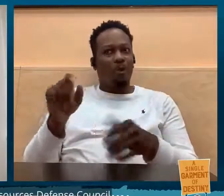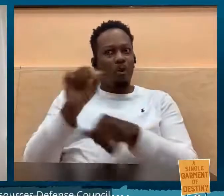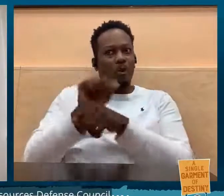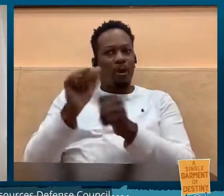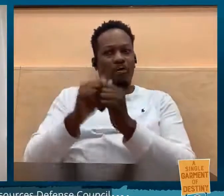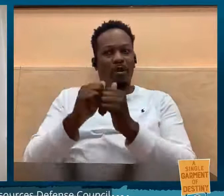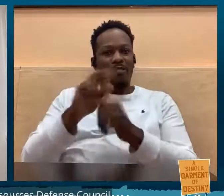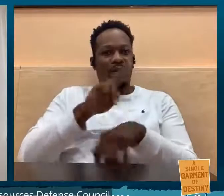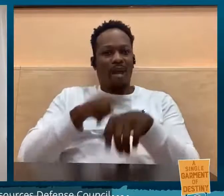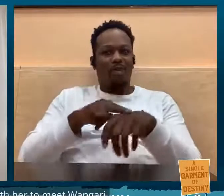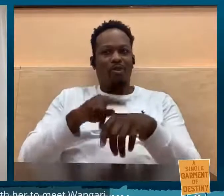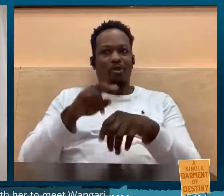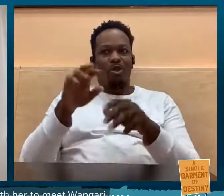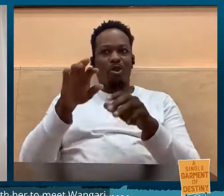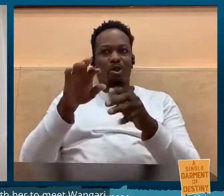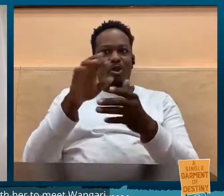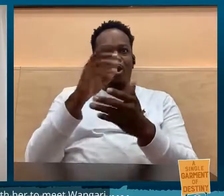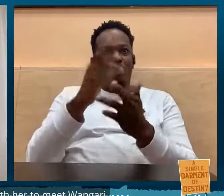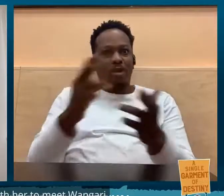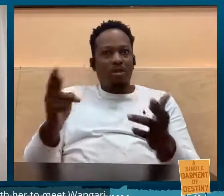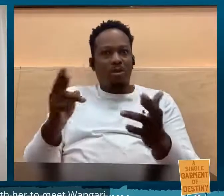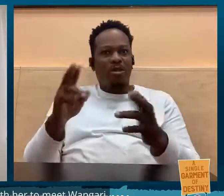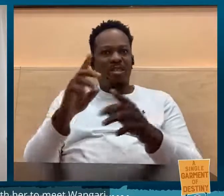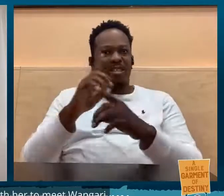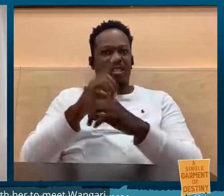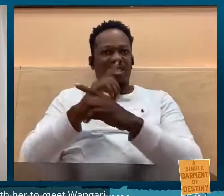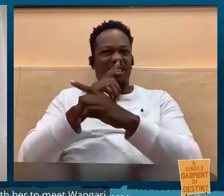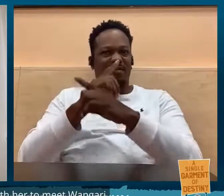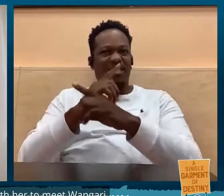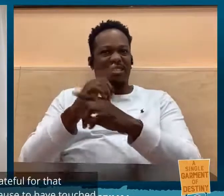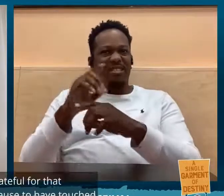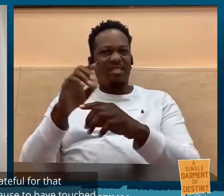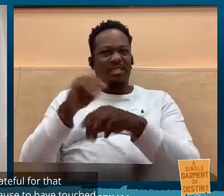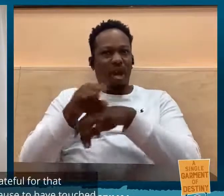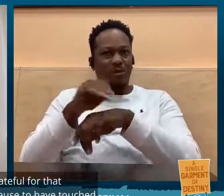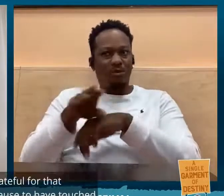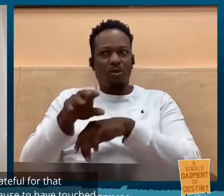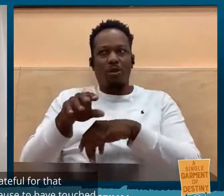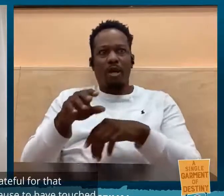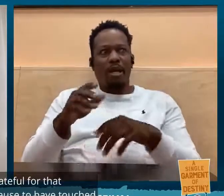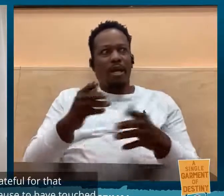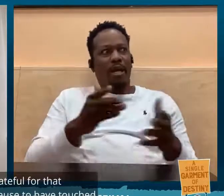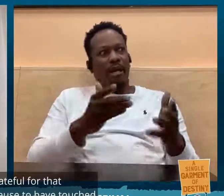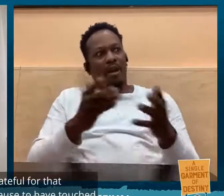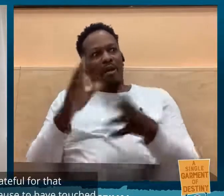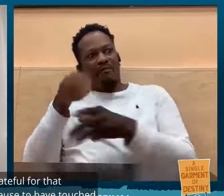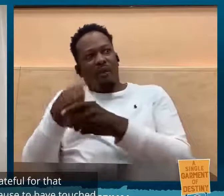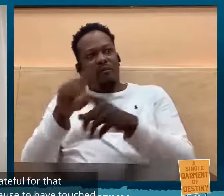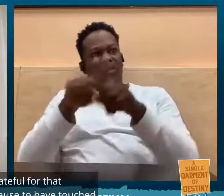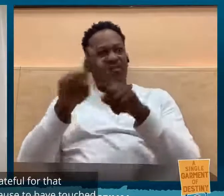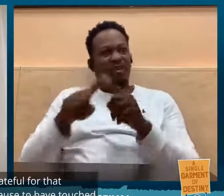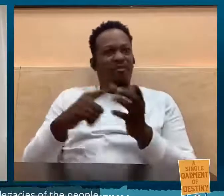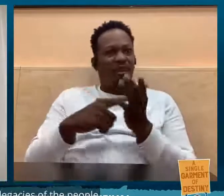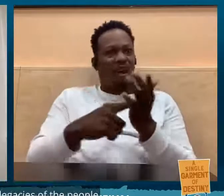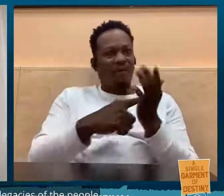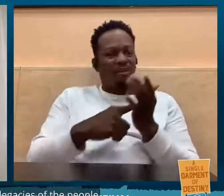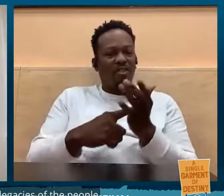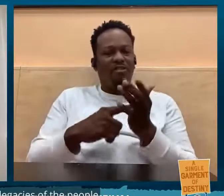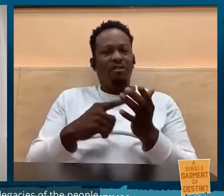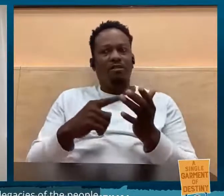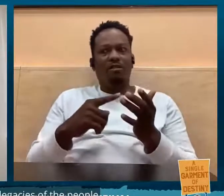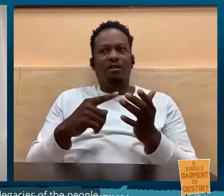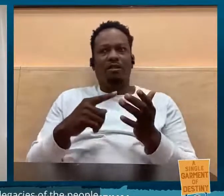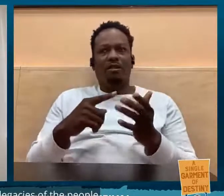Natural Resources Defense Council and bringing me with her to meet Wangari. I'm so grateful for that opportunity, because to have touched and to know